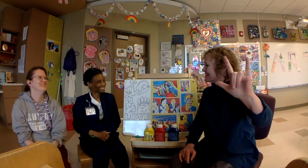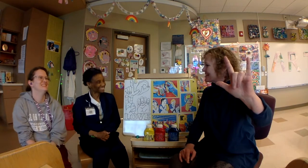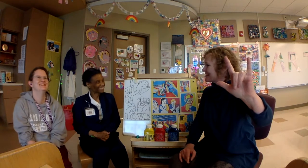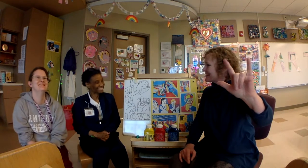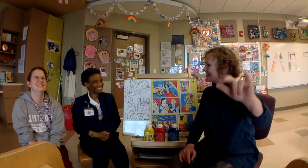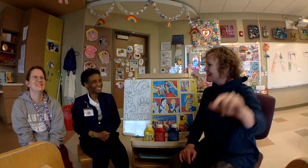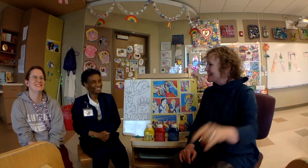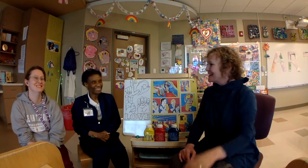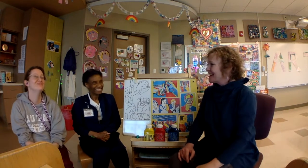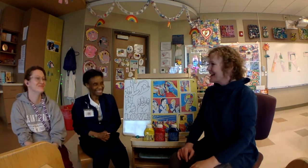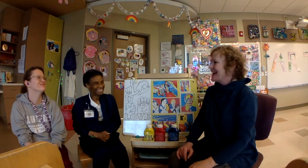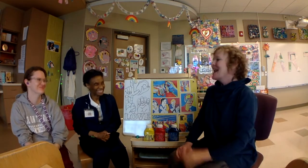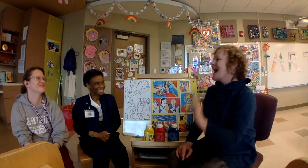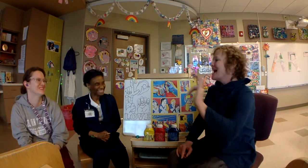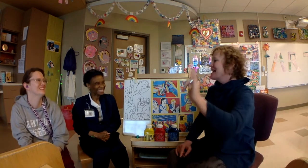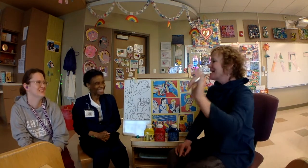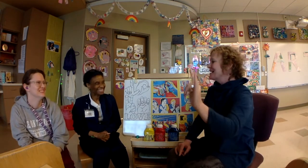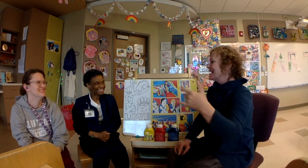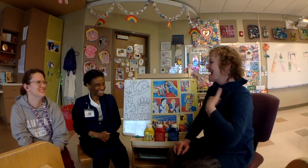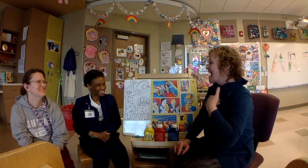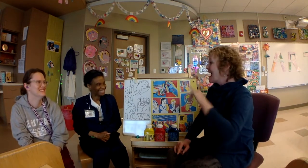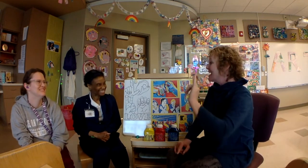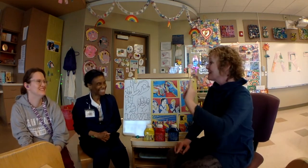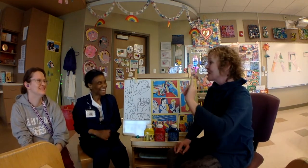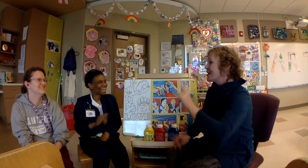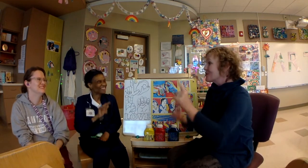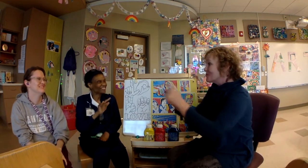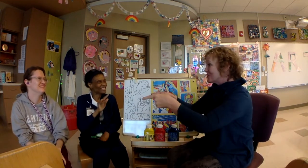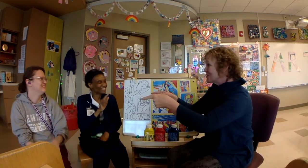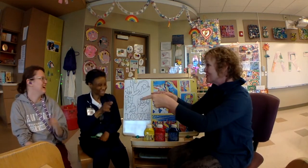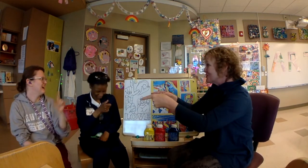fantastic. And I love you.